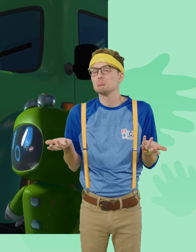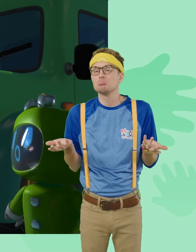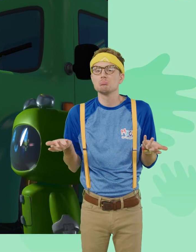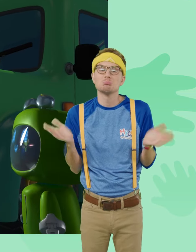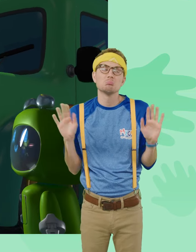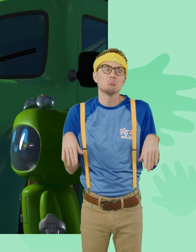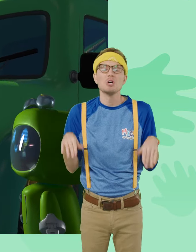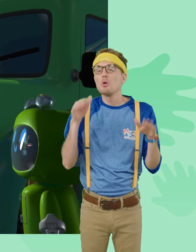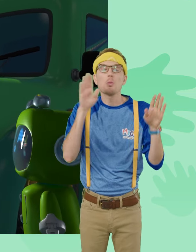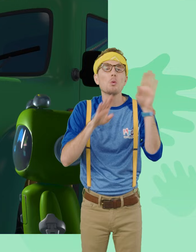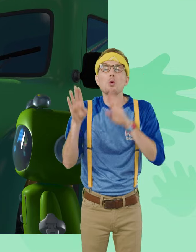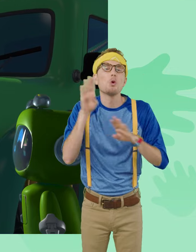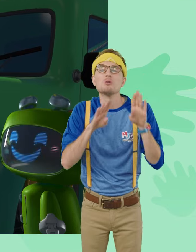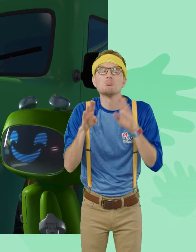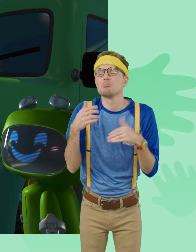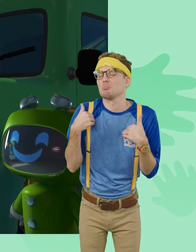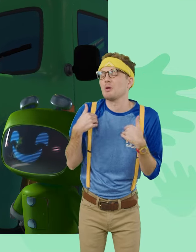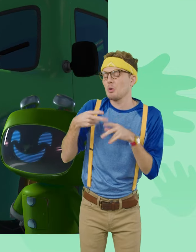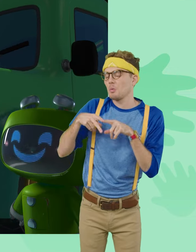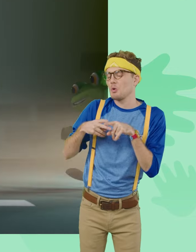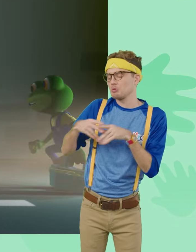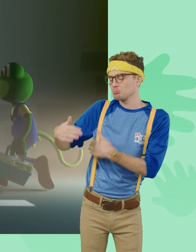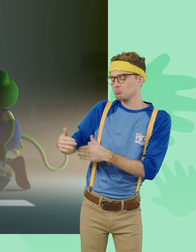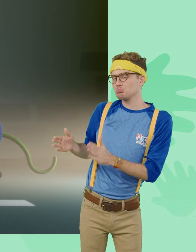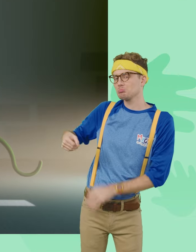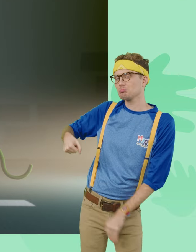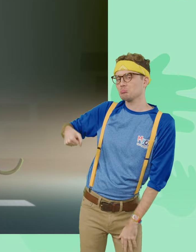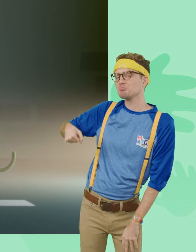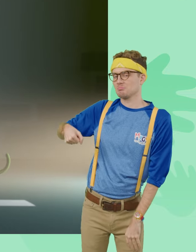Don't worry, I've got my toolkit!